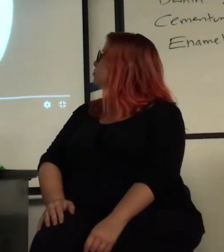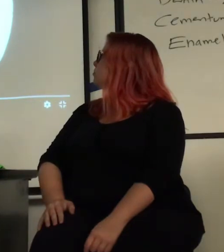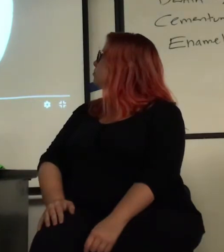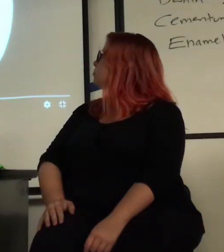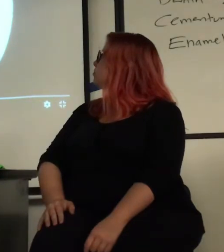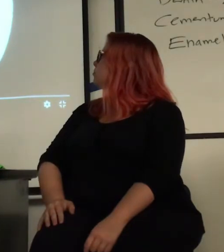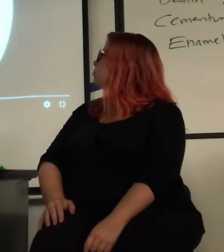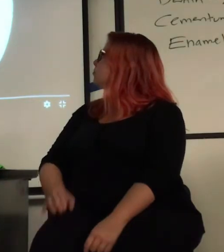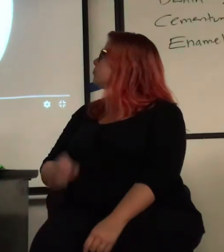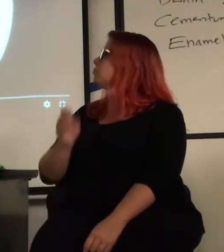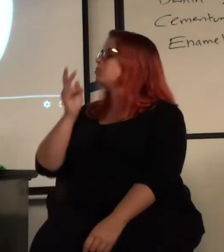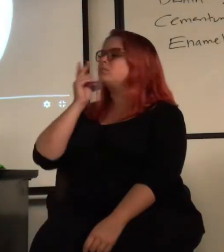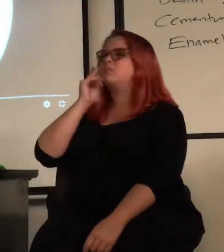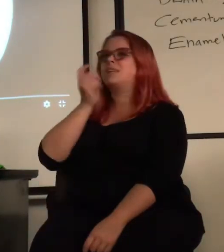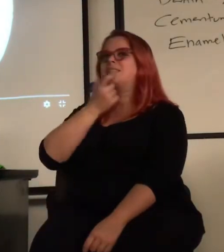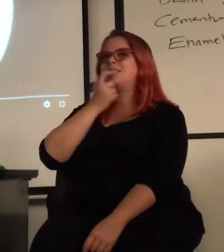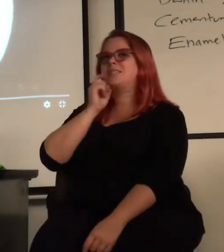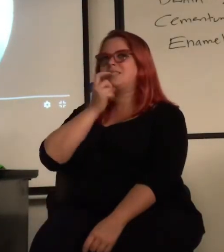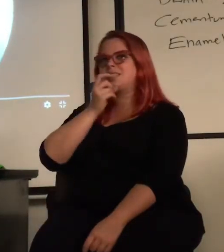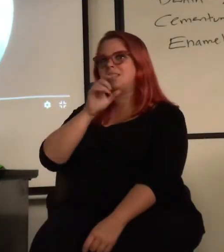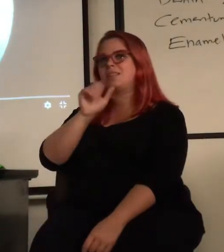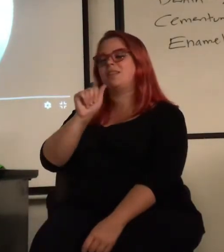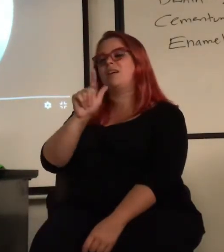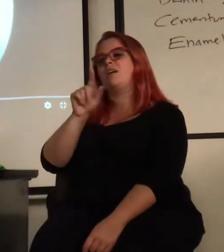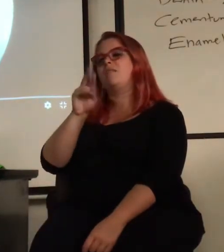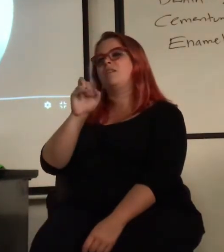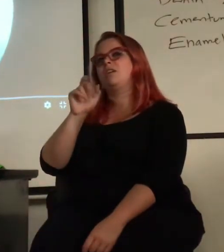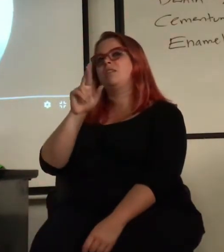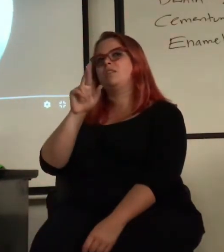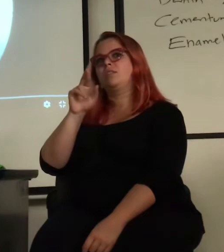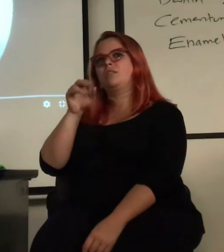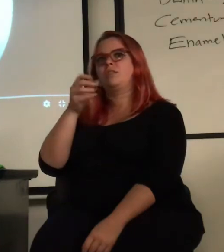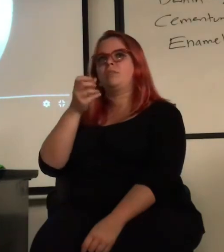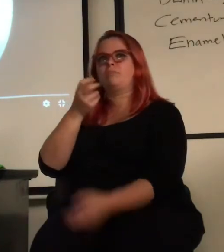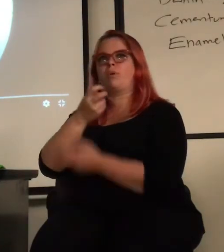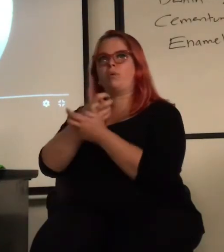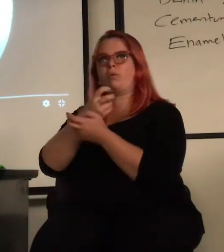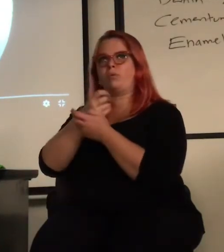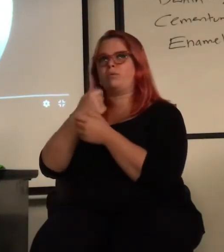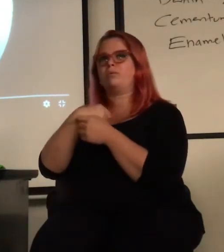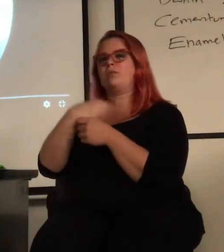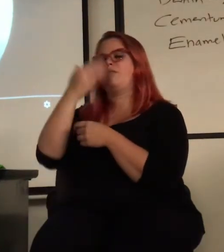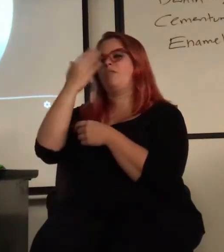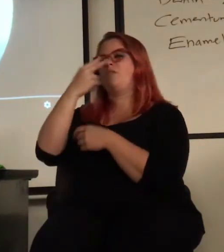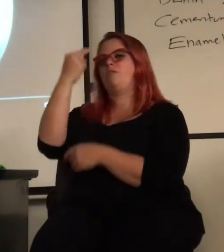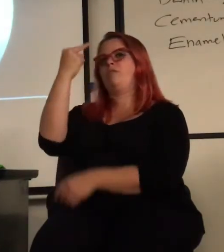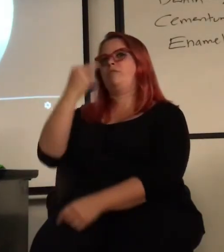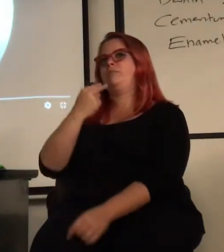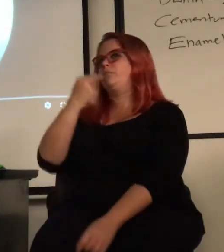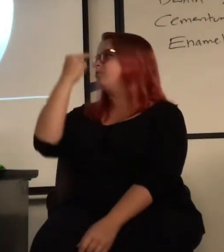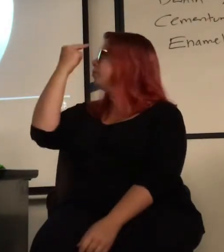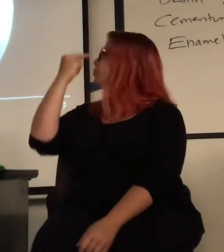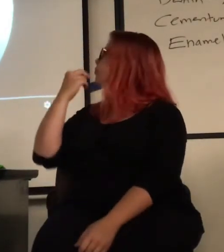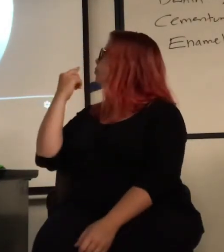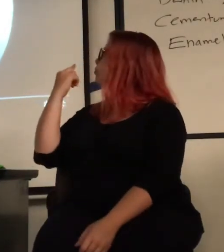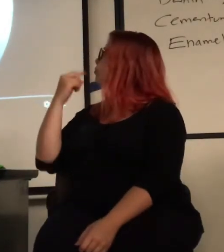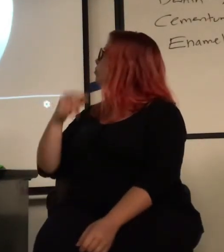You can see the teeth in the alveolar bone. There's a frontal view.